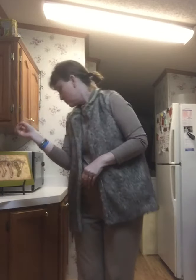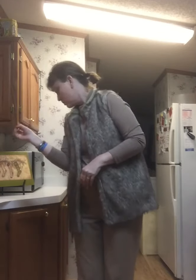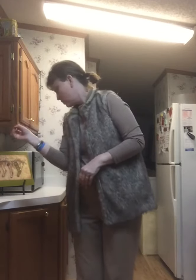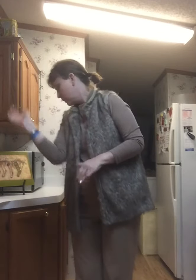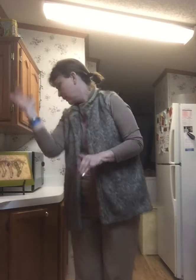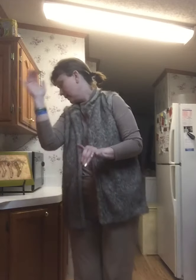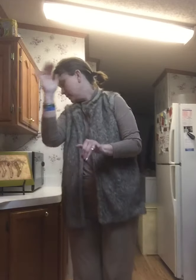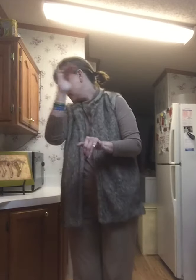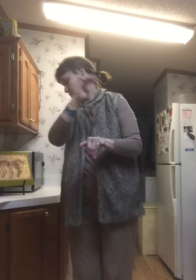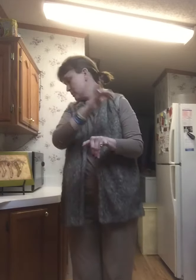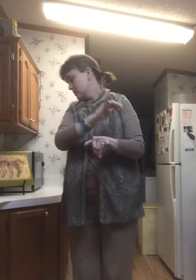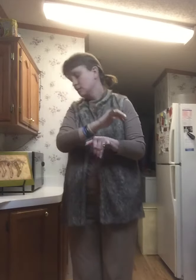night